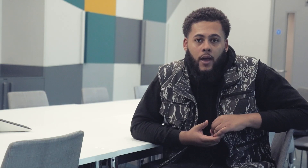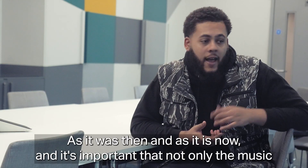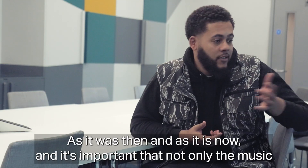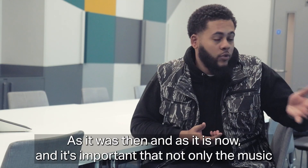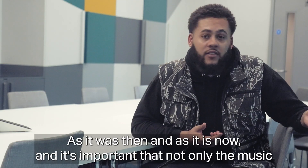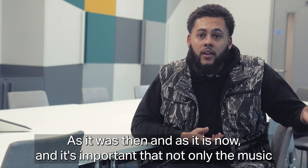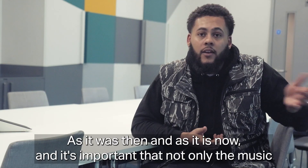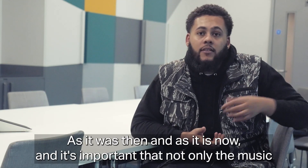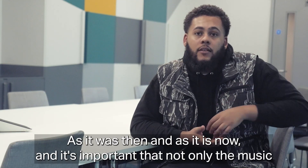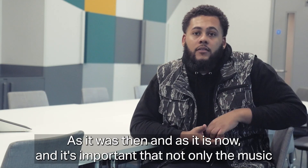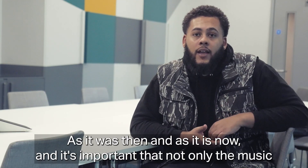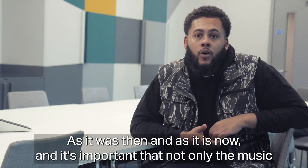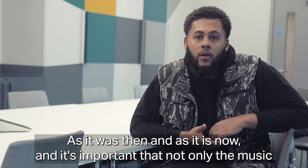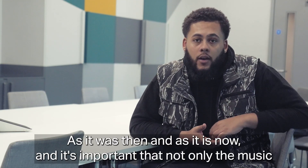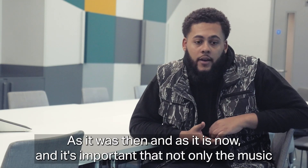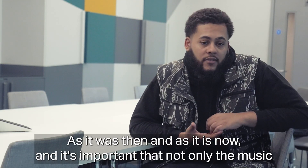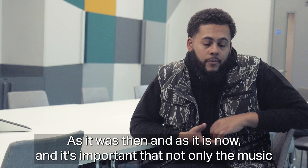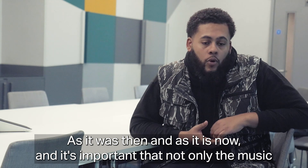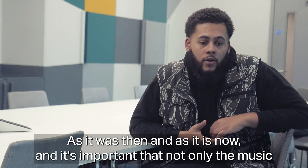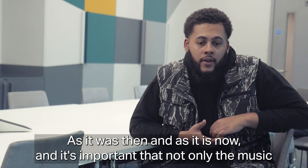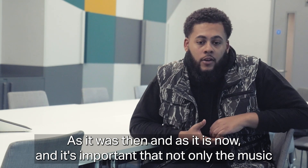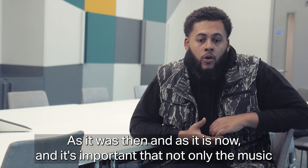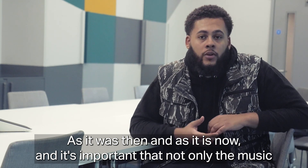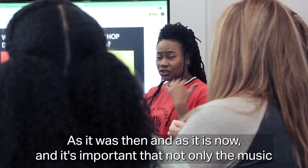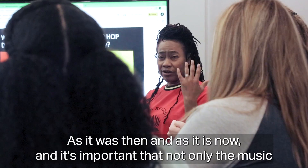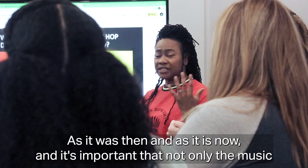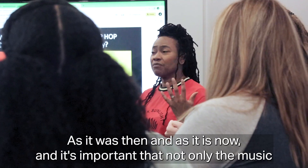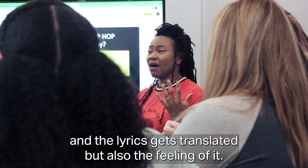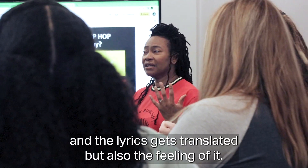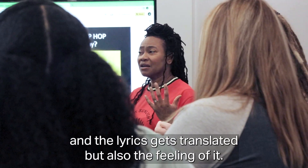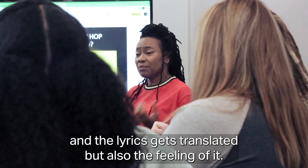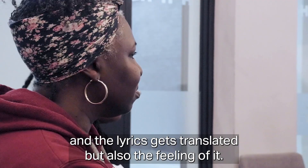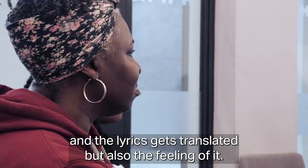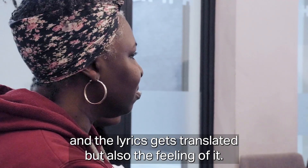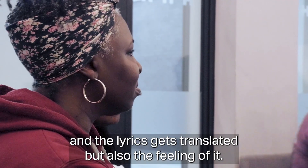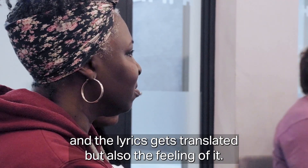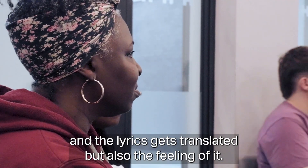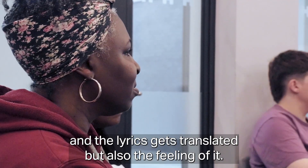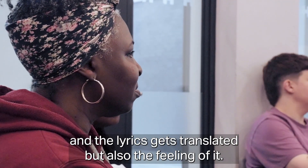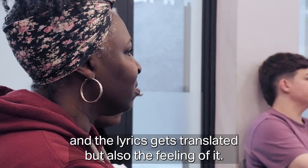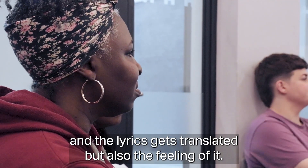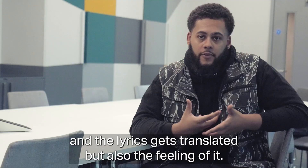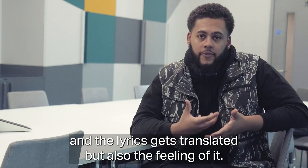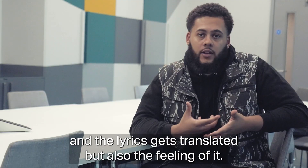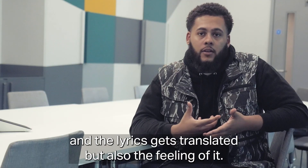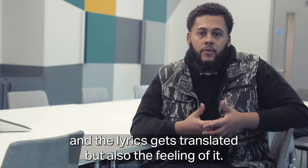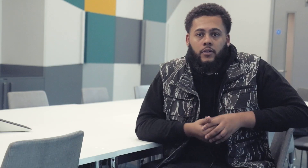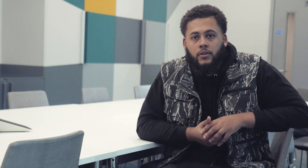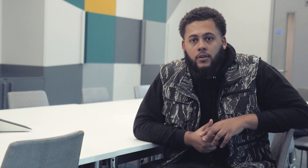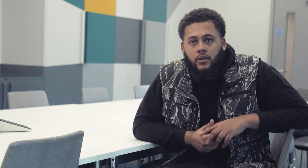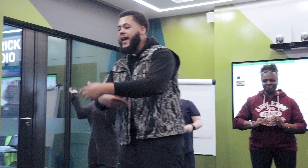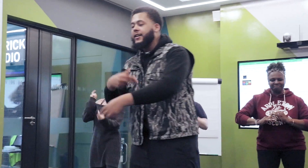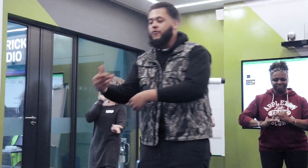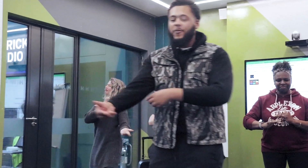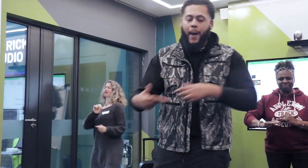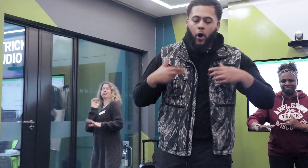hop as it was then and as it is now. And it's important that not only the music and the lyrics gets translated, but also the feeling of it.